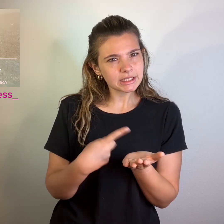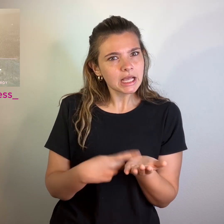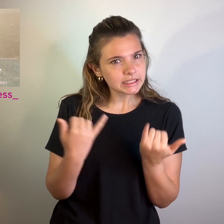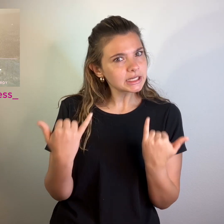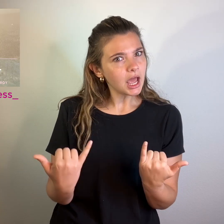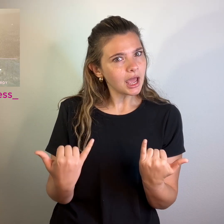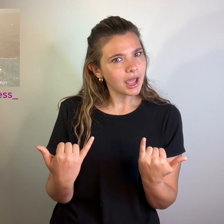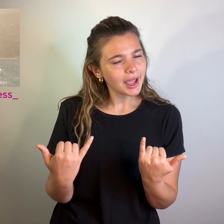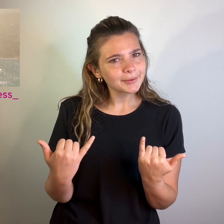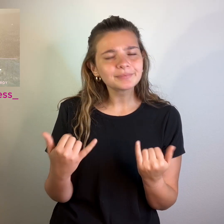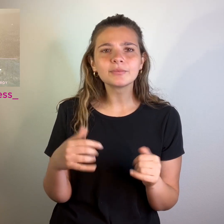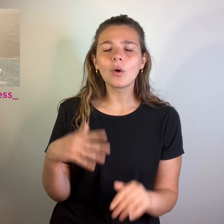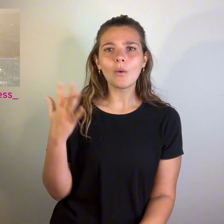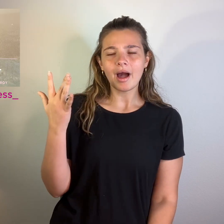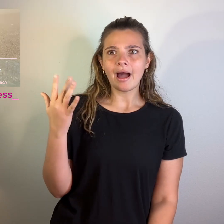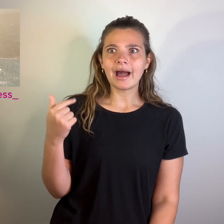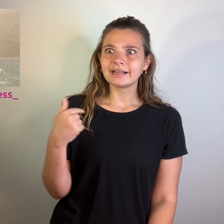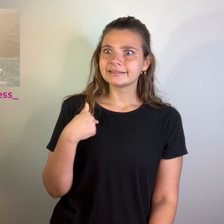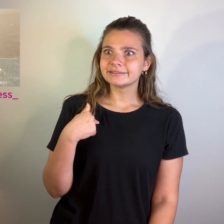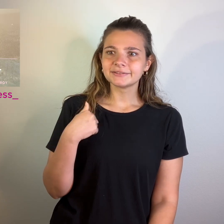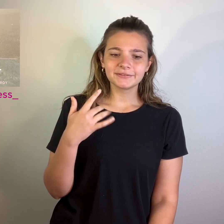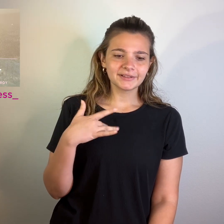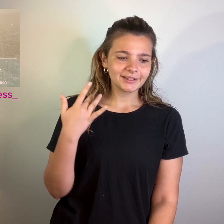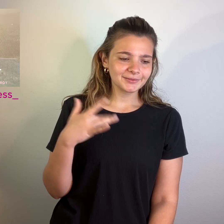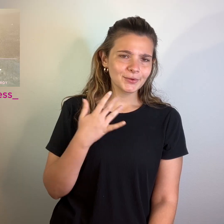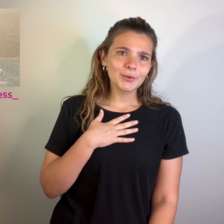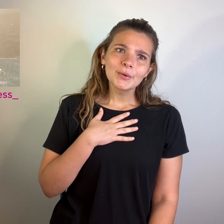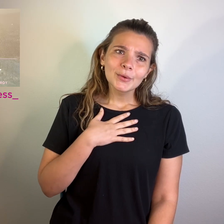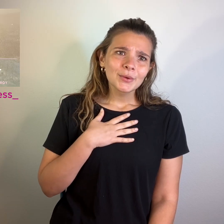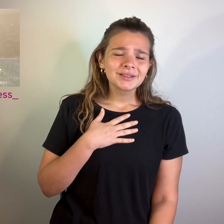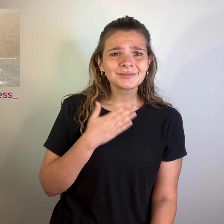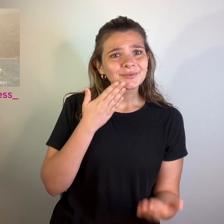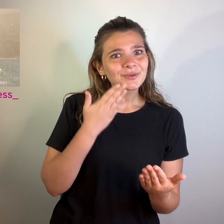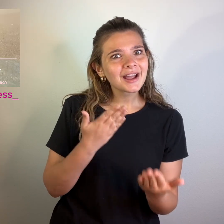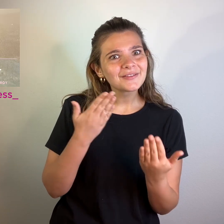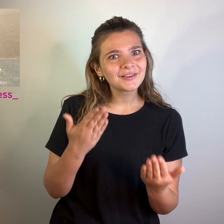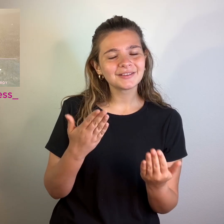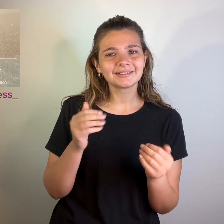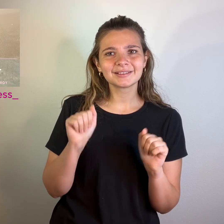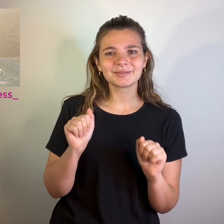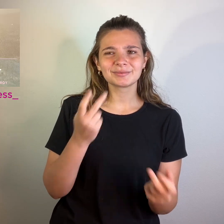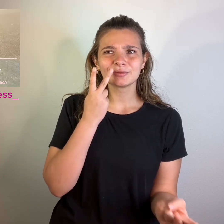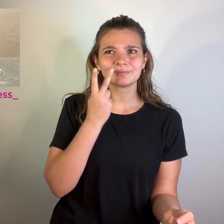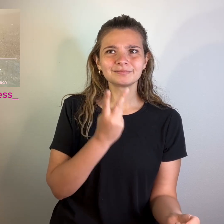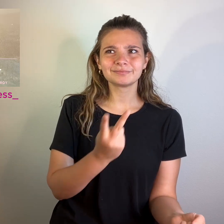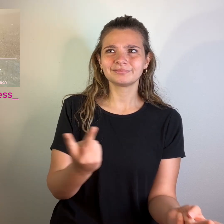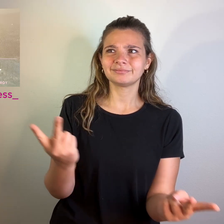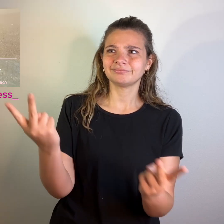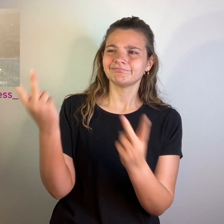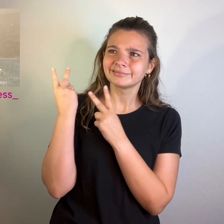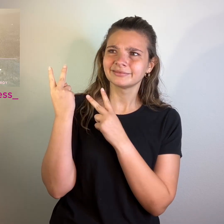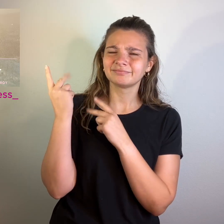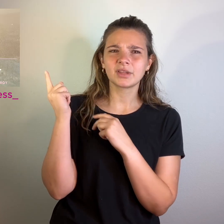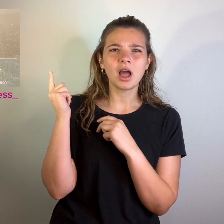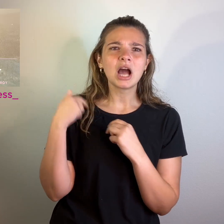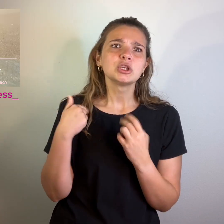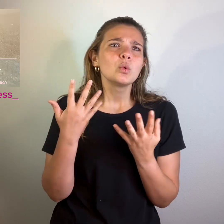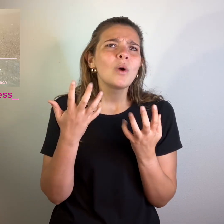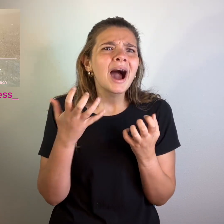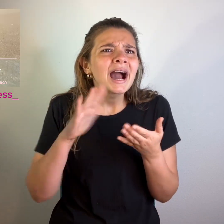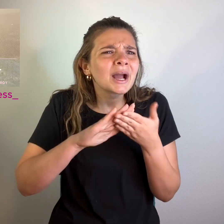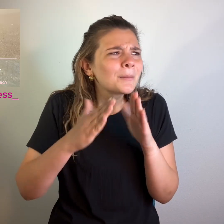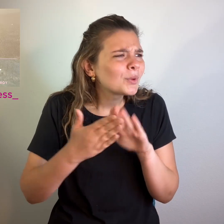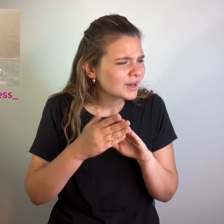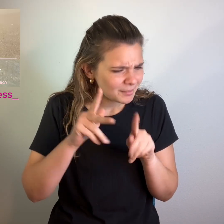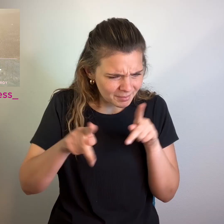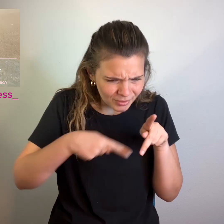because I just feel so grateful. Looking back a year from now, I was craving community. I was